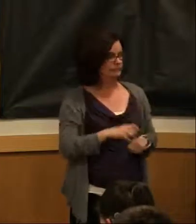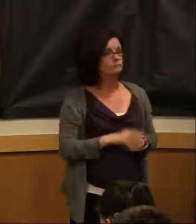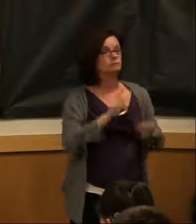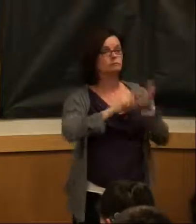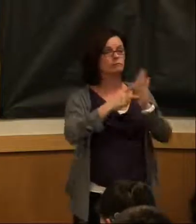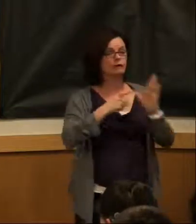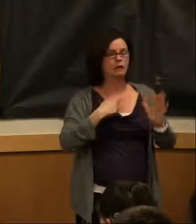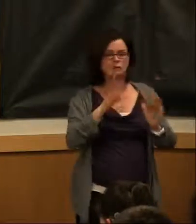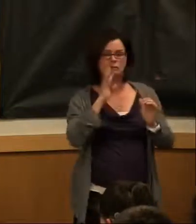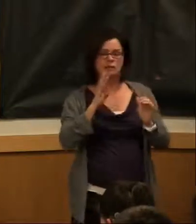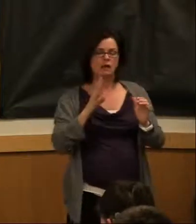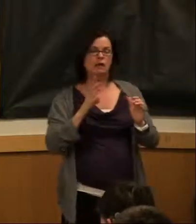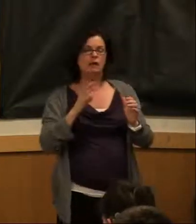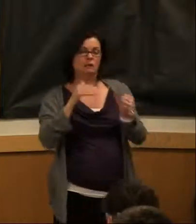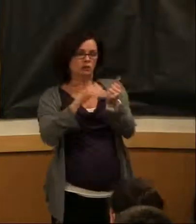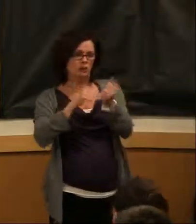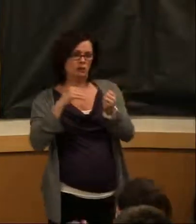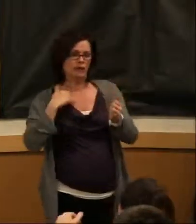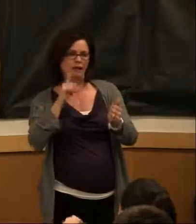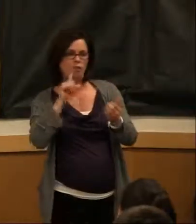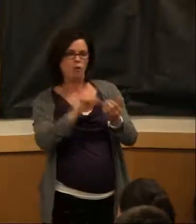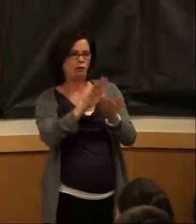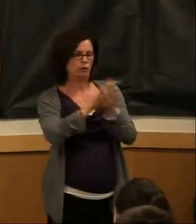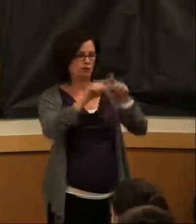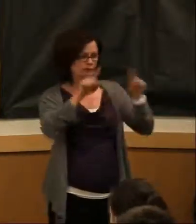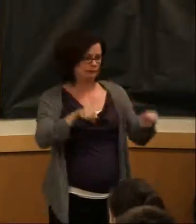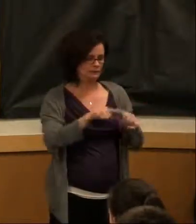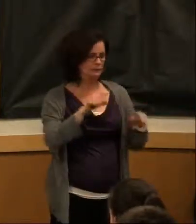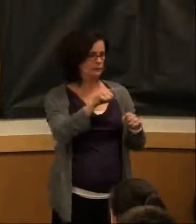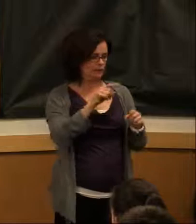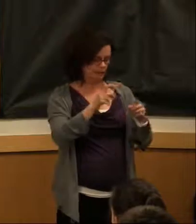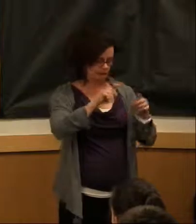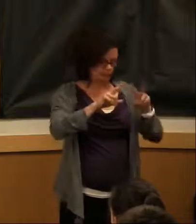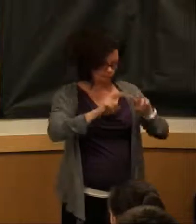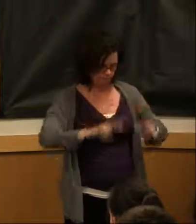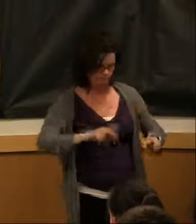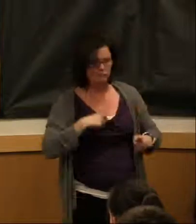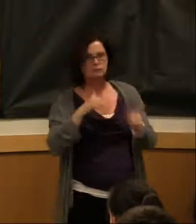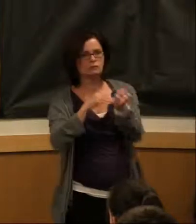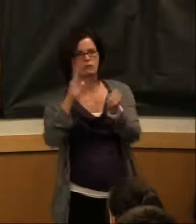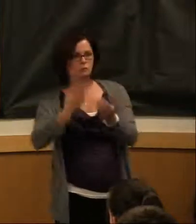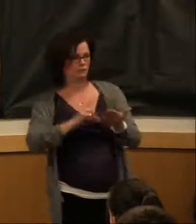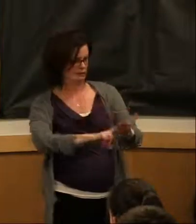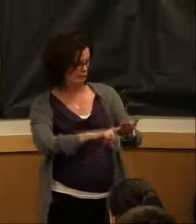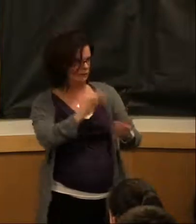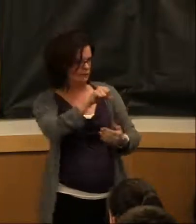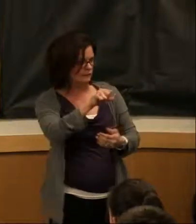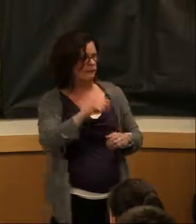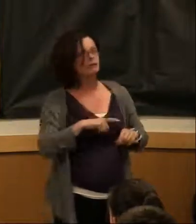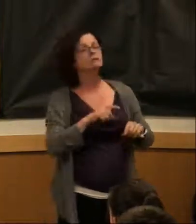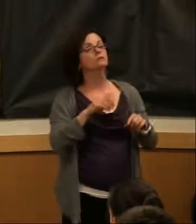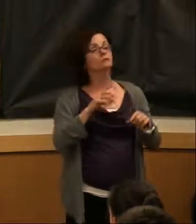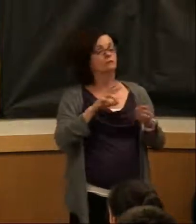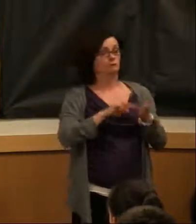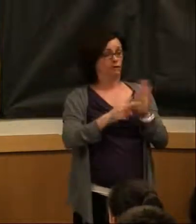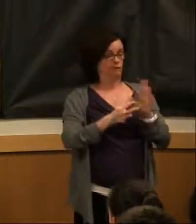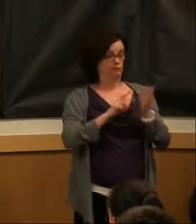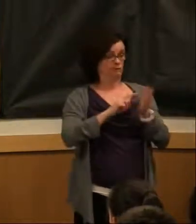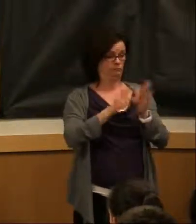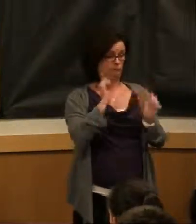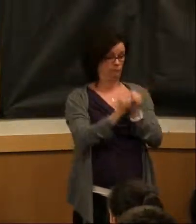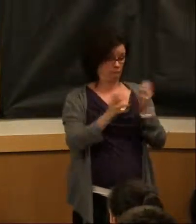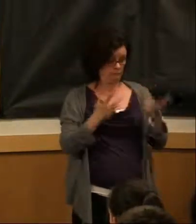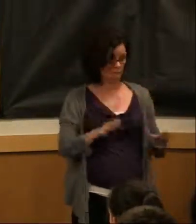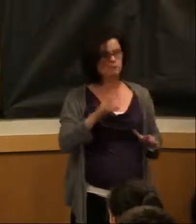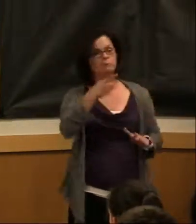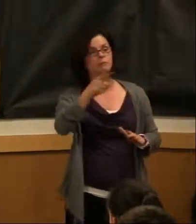through the physician orders and get the doctor to sign orders so that we can send the physical therapist in to do